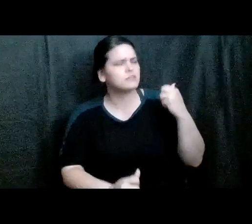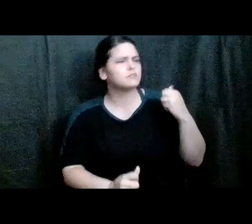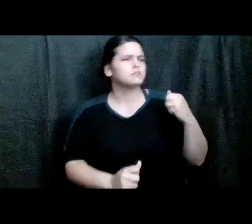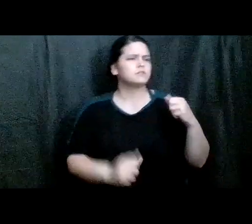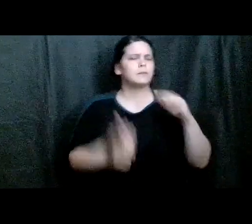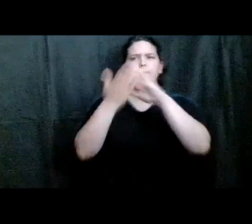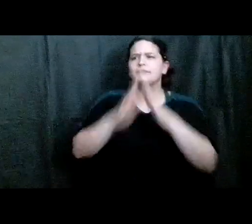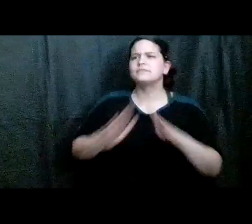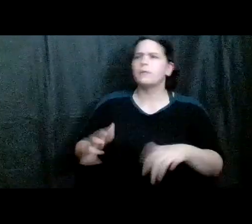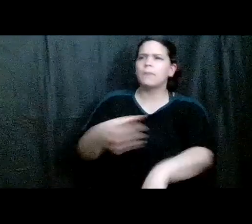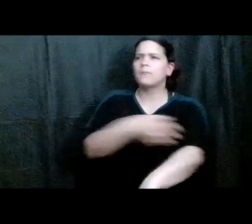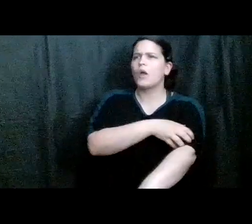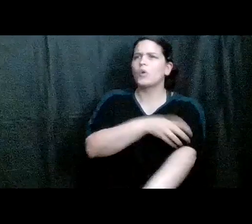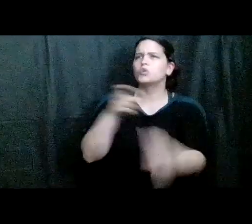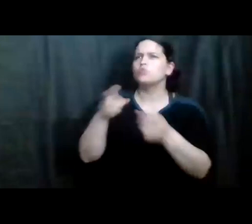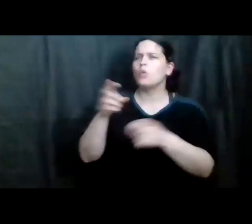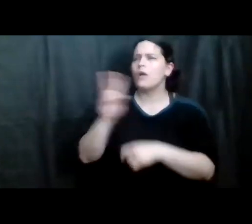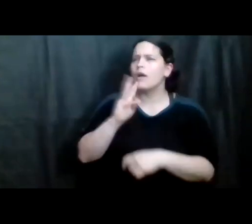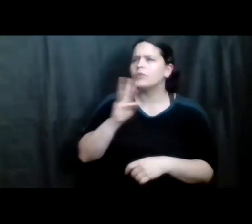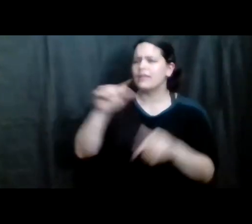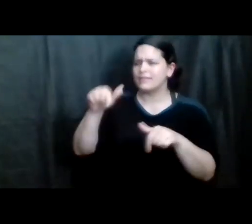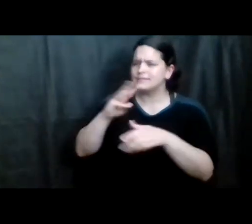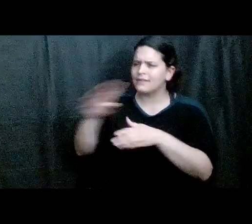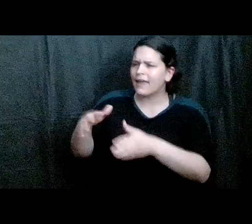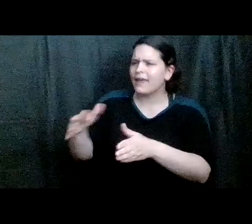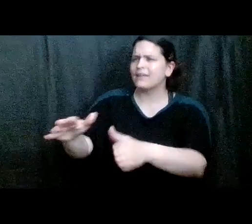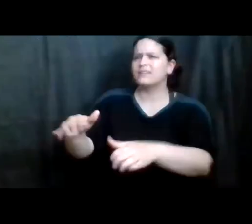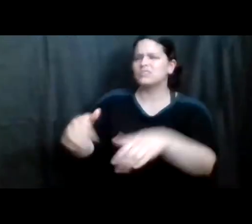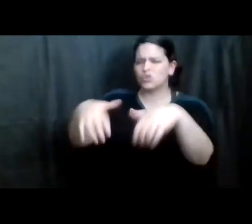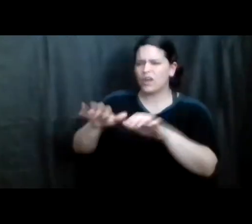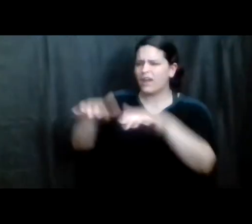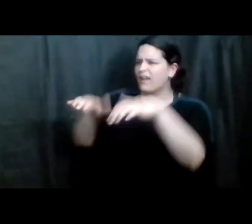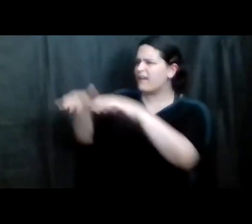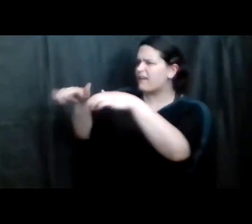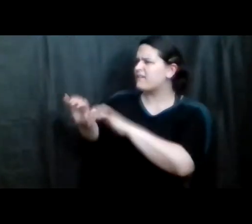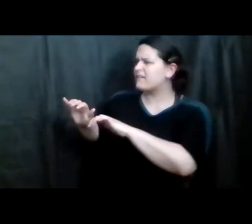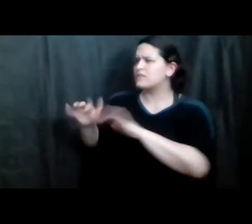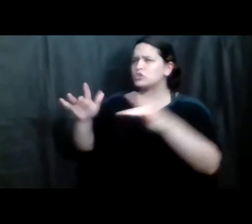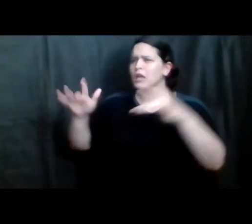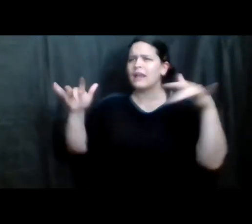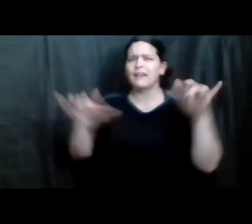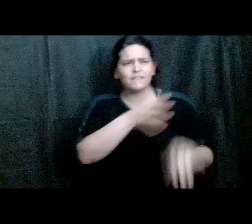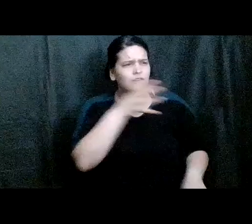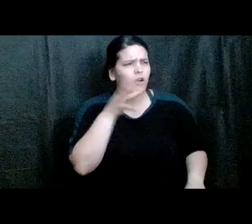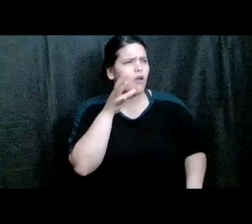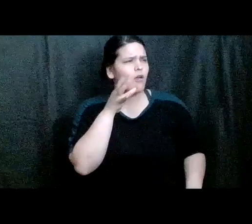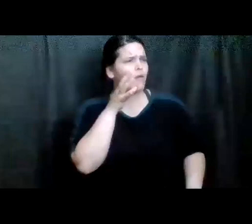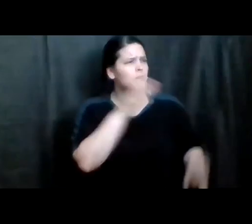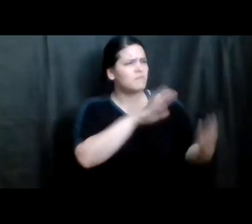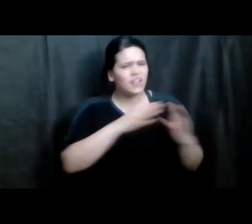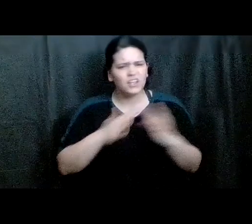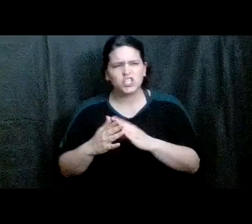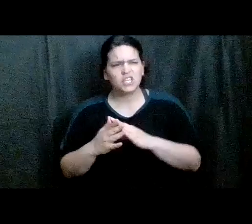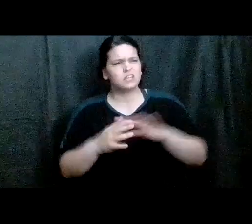control water. This lake is the graveyard, shining farmland villages submerged for electrical